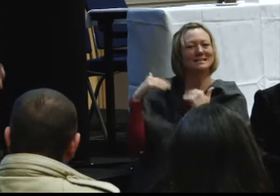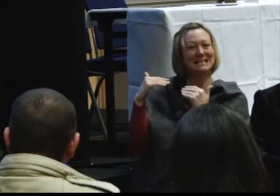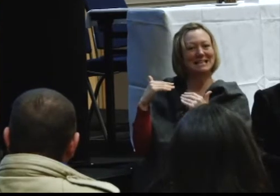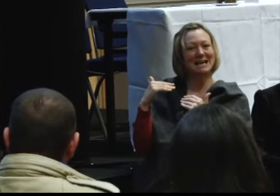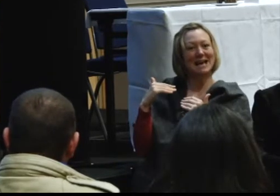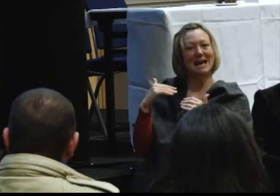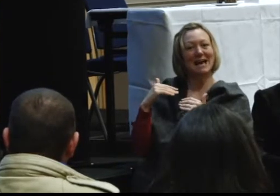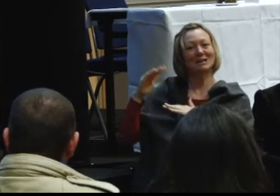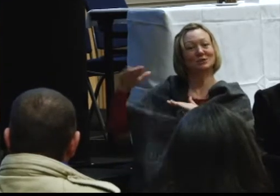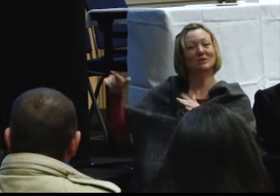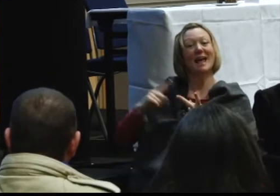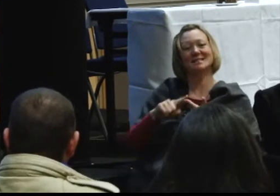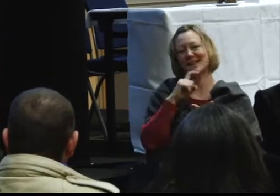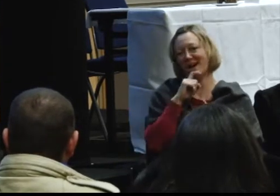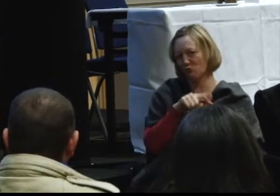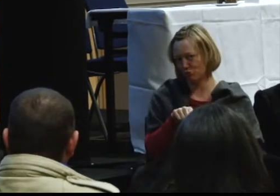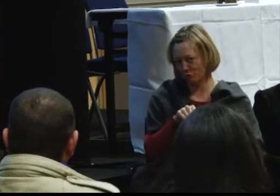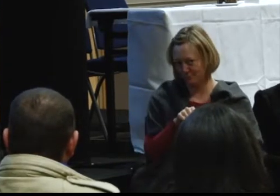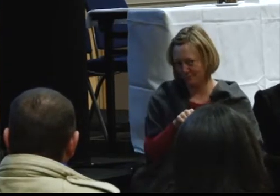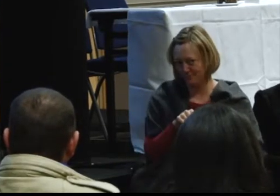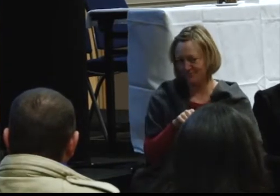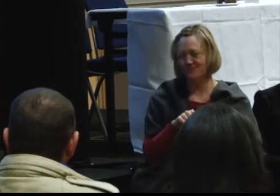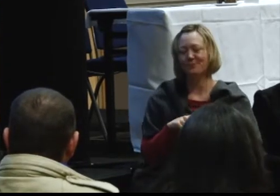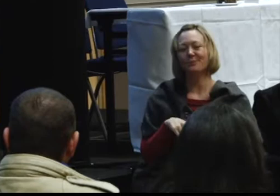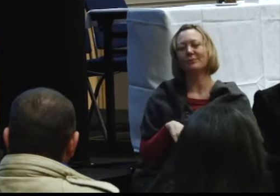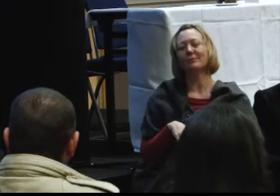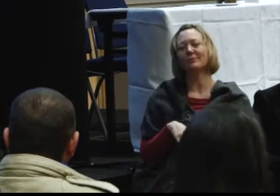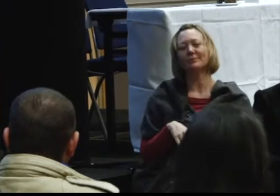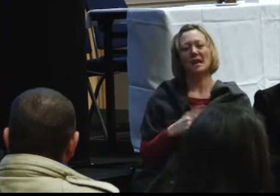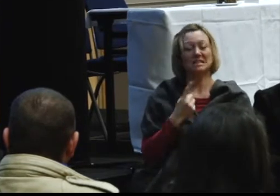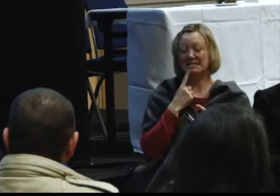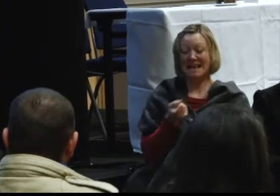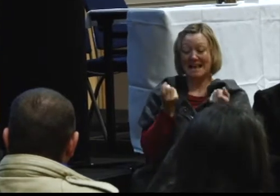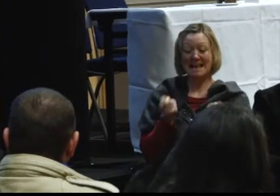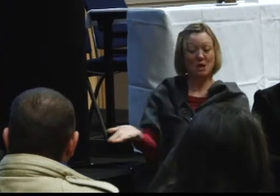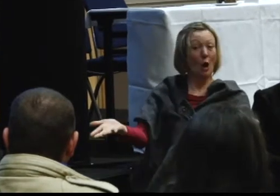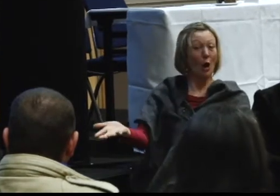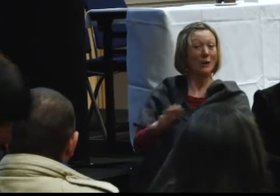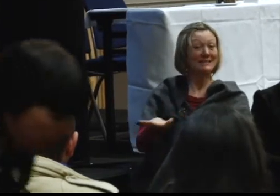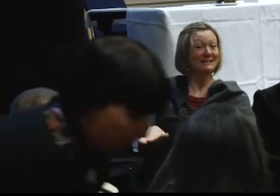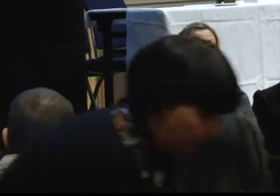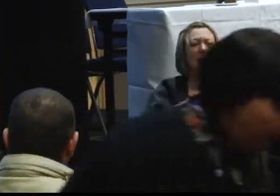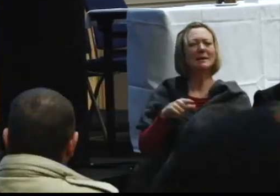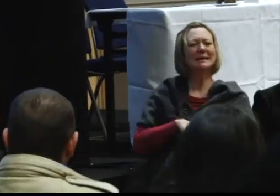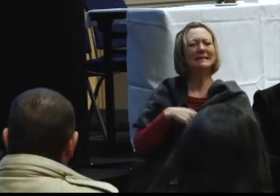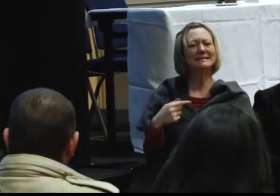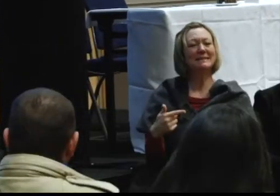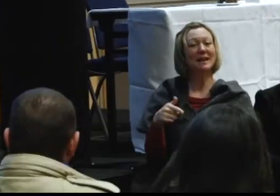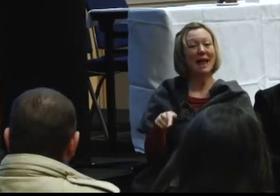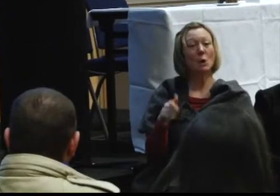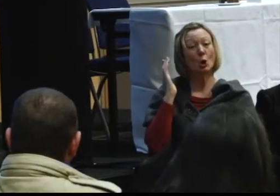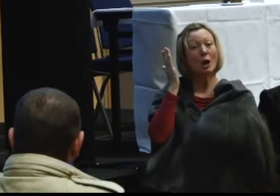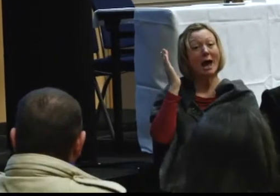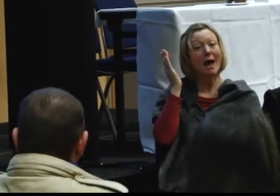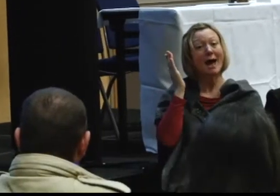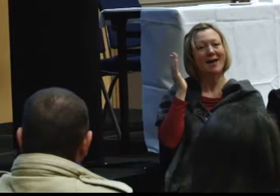tamariki and also the staff room. And basically said, here you go, kids. I mean, I year seven at Kura was the year that English